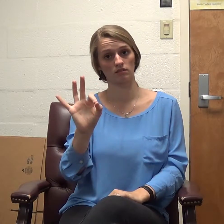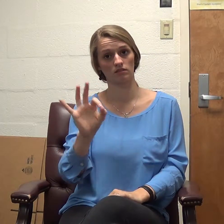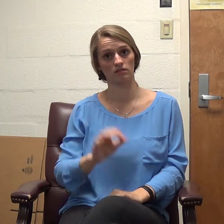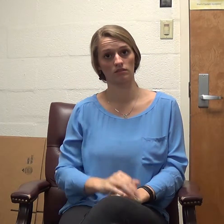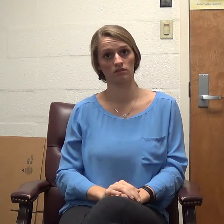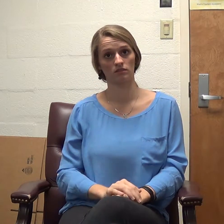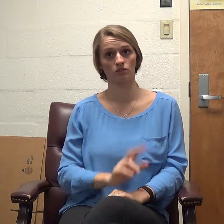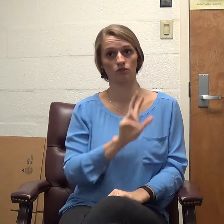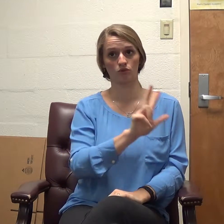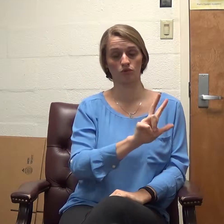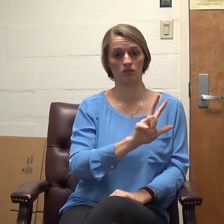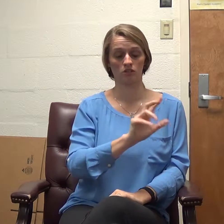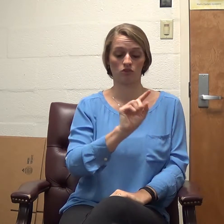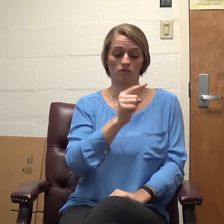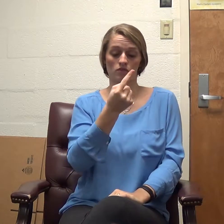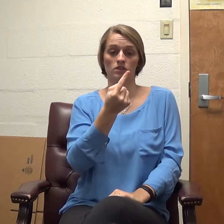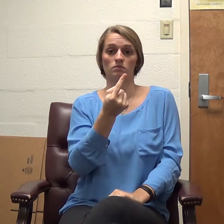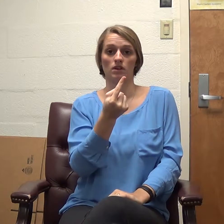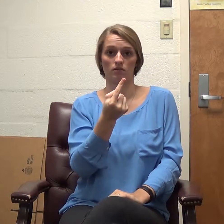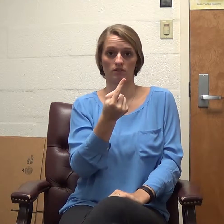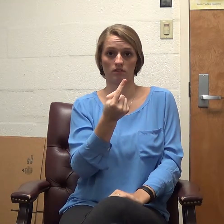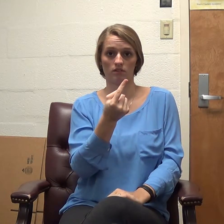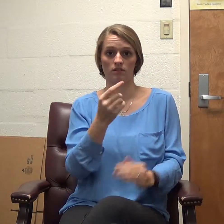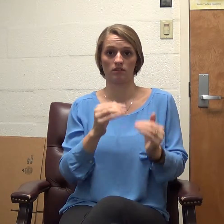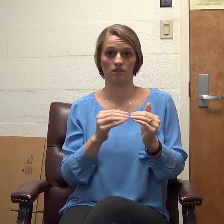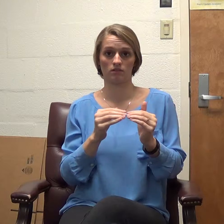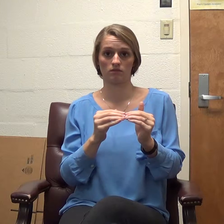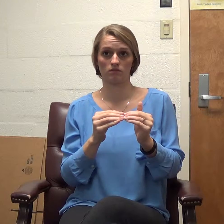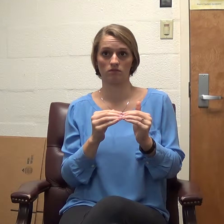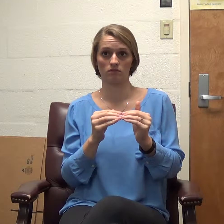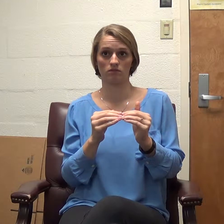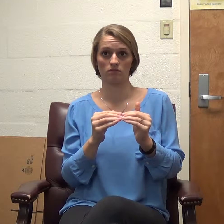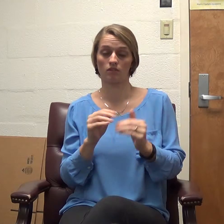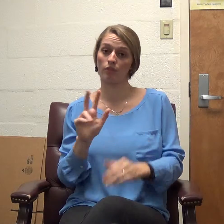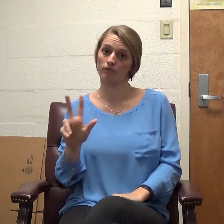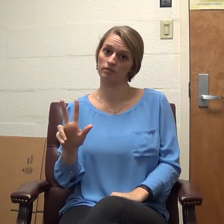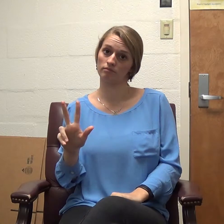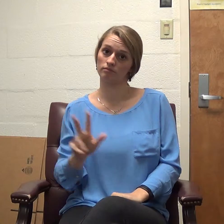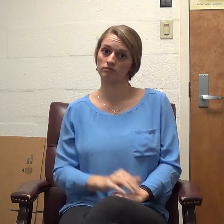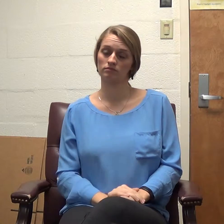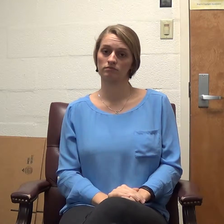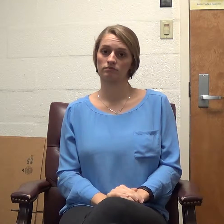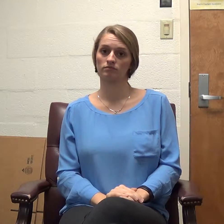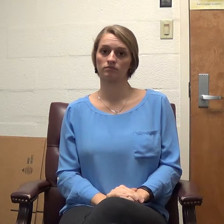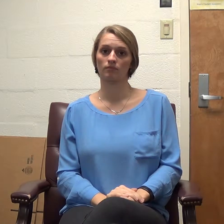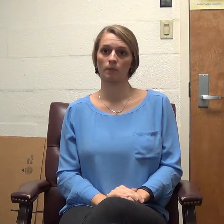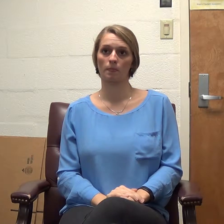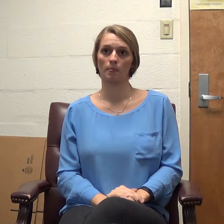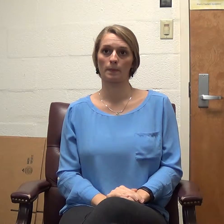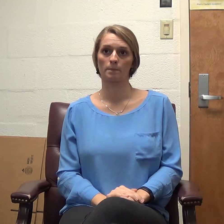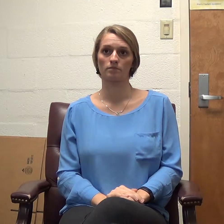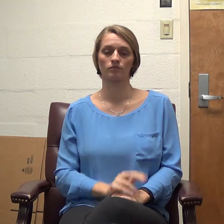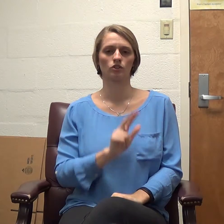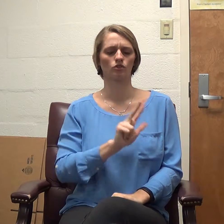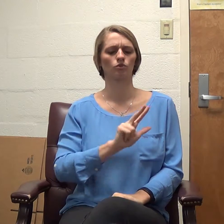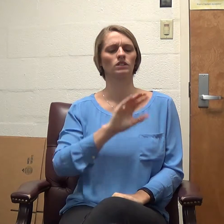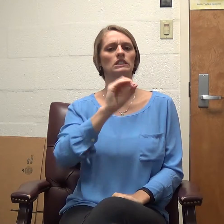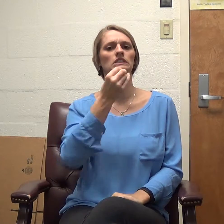3 to the 1st power is equal to 3. Now we're going to say, what's 3 to the 0th power? Well, we